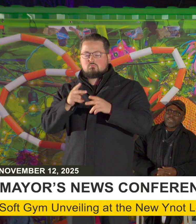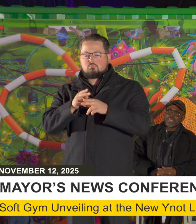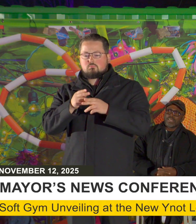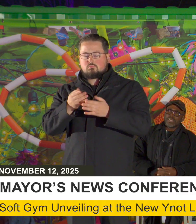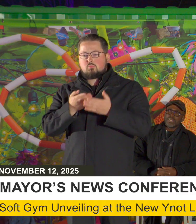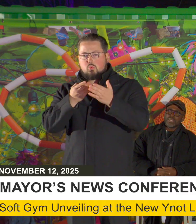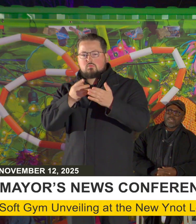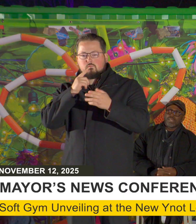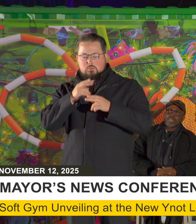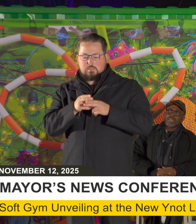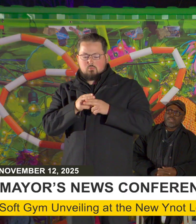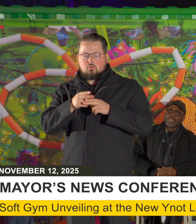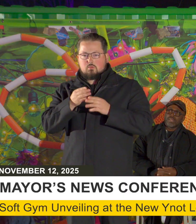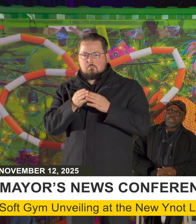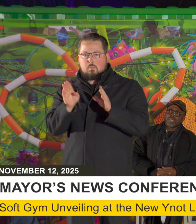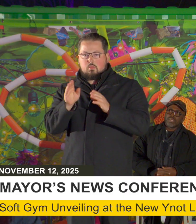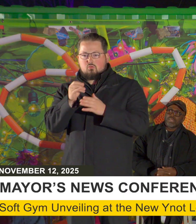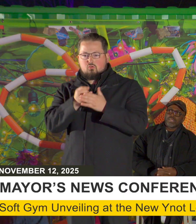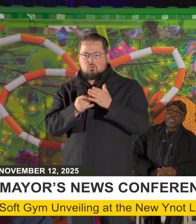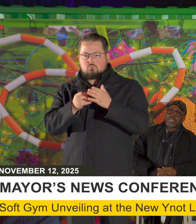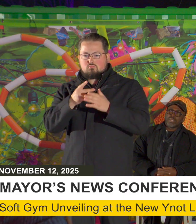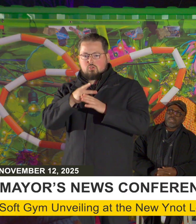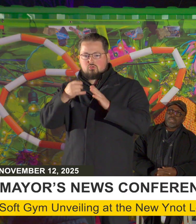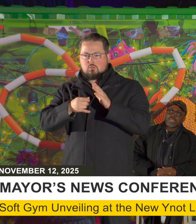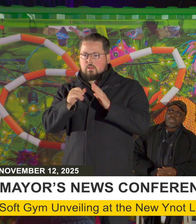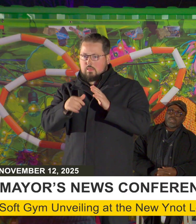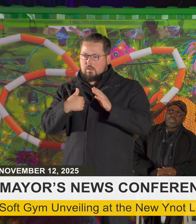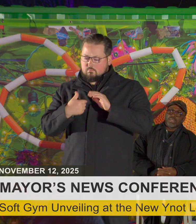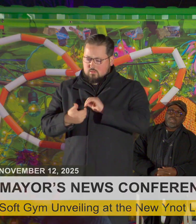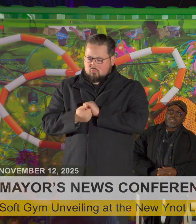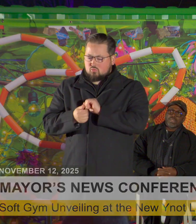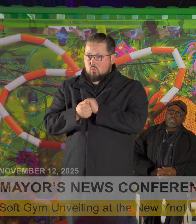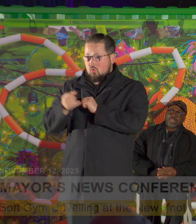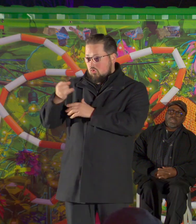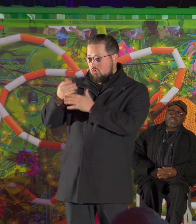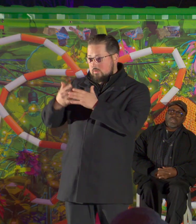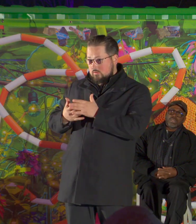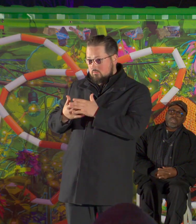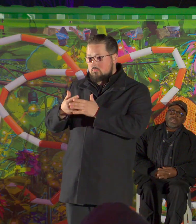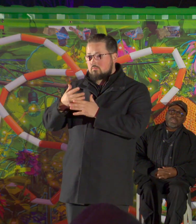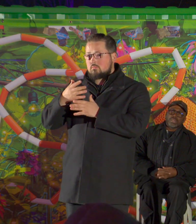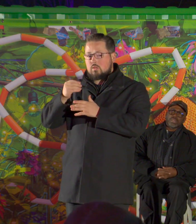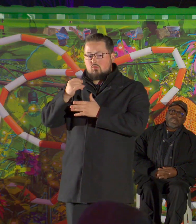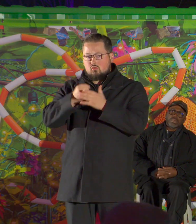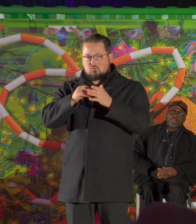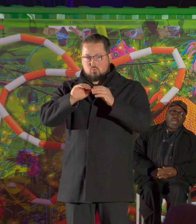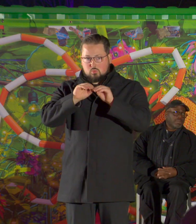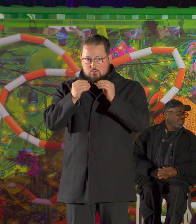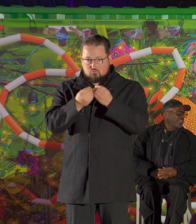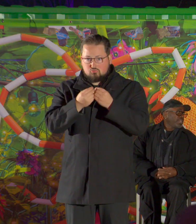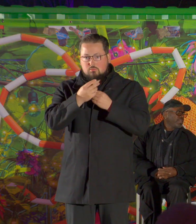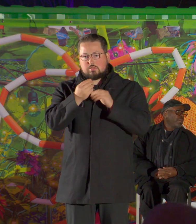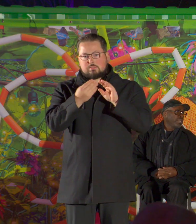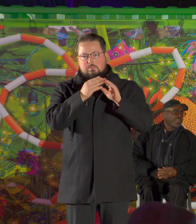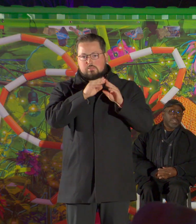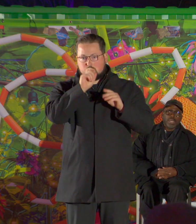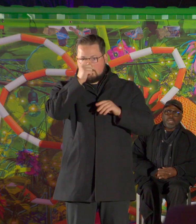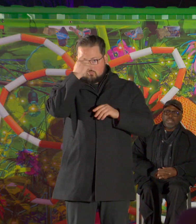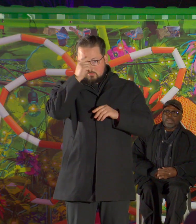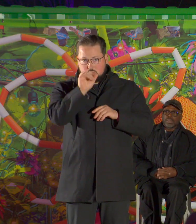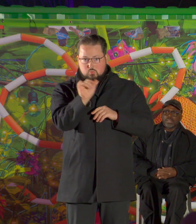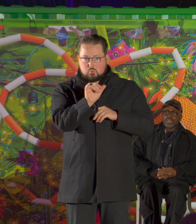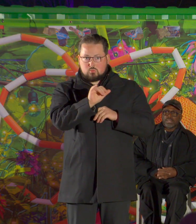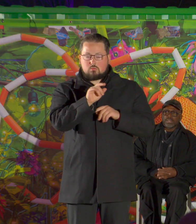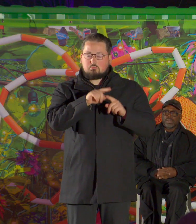art projects that demonstrate close collaboration between artists and arts organizations and city government